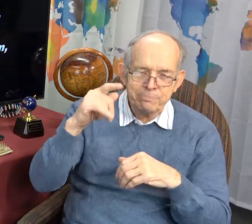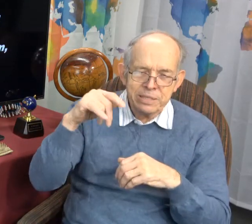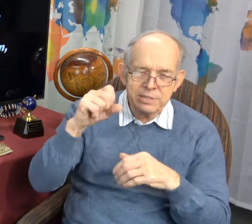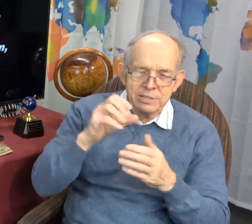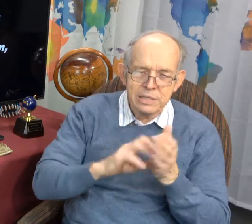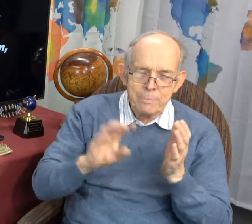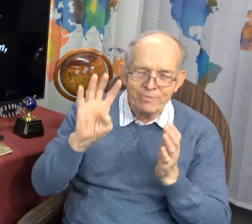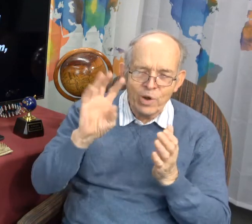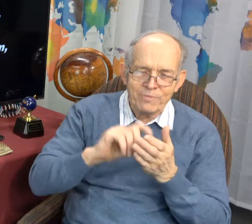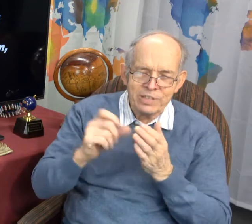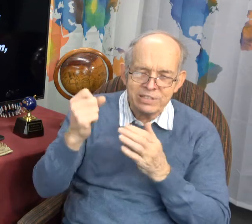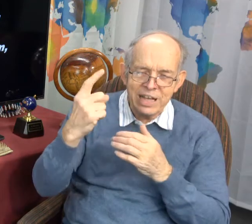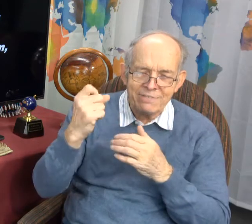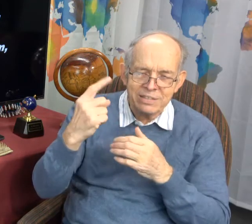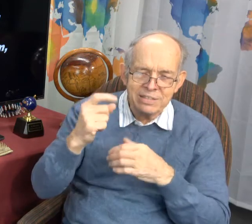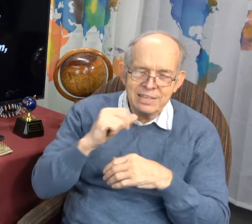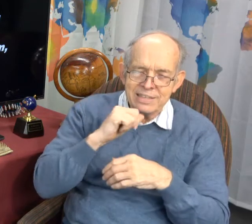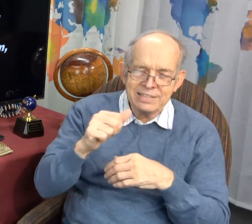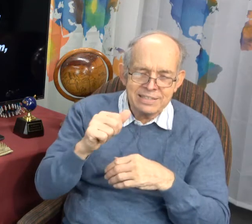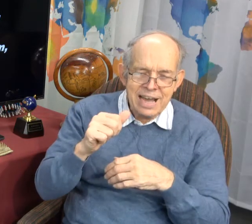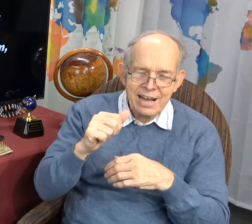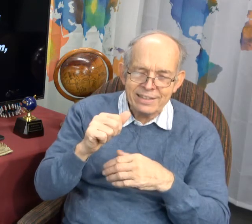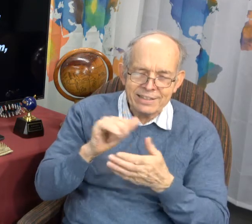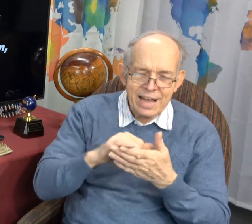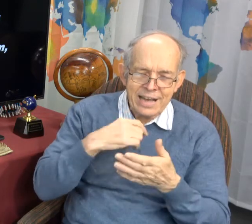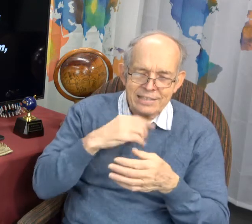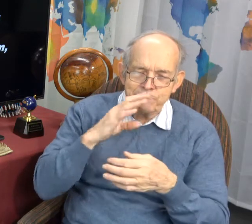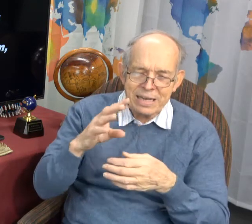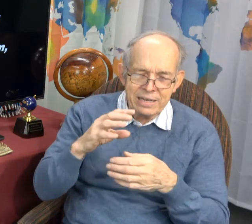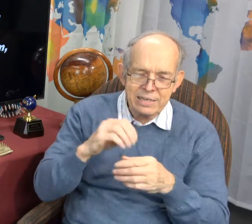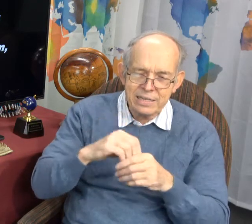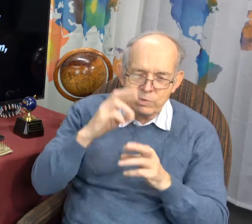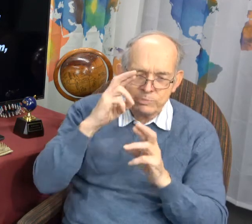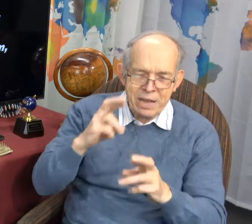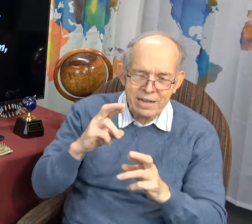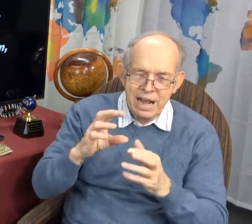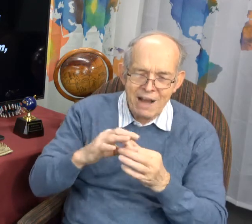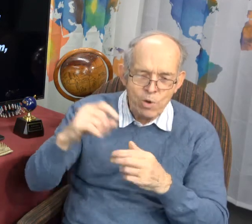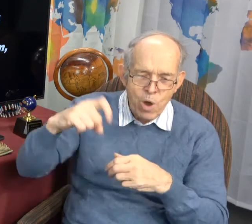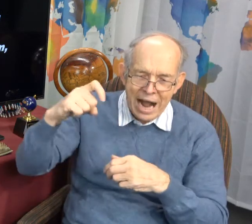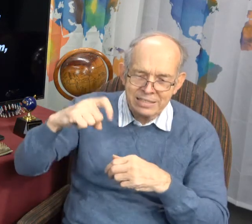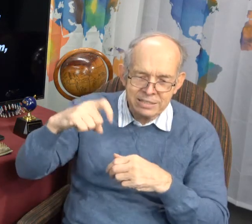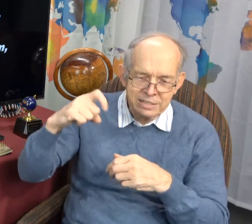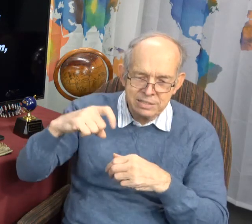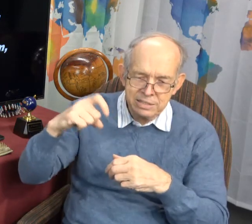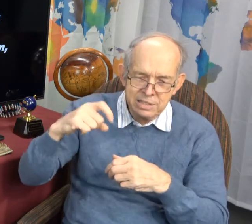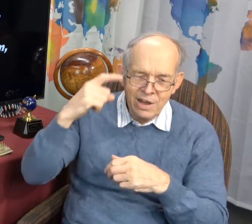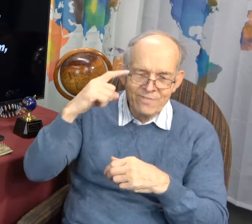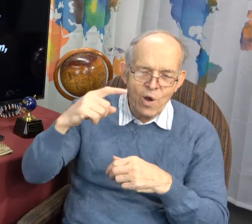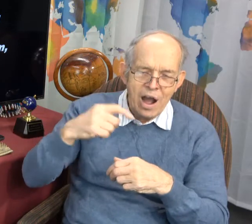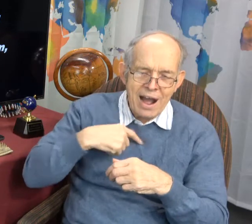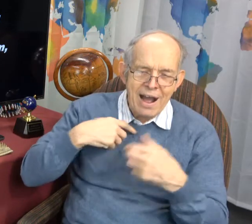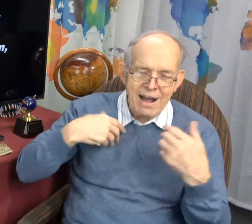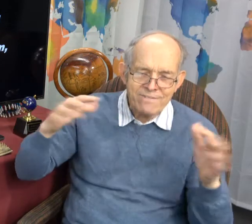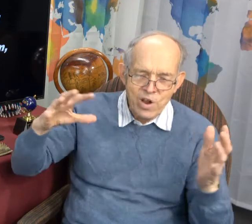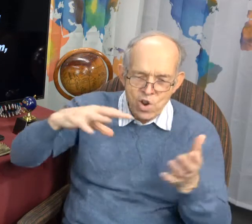15 chapter 4, verse 11. Not that I speak in respect of what, but I have